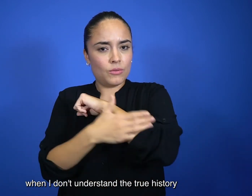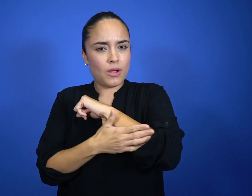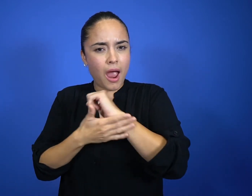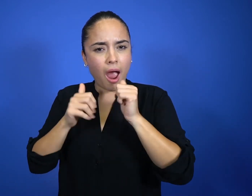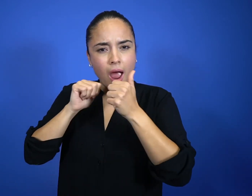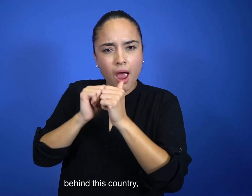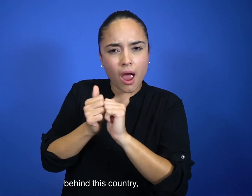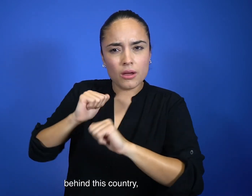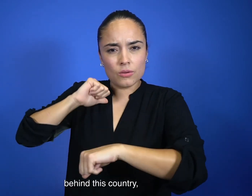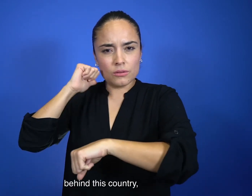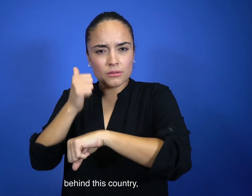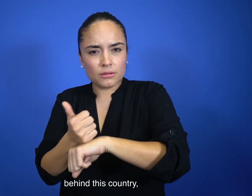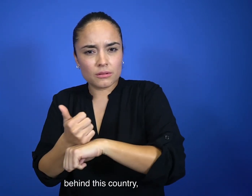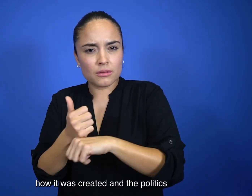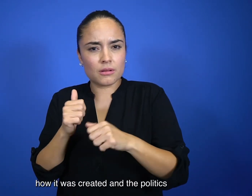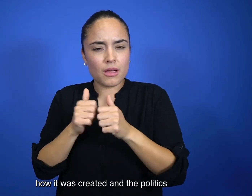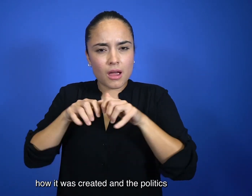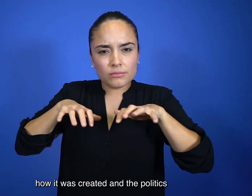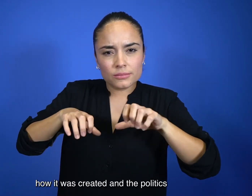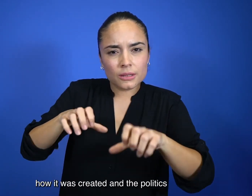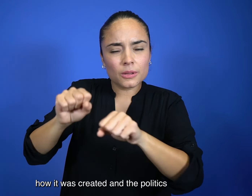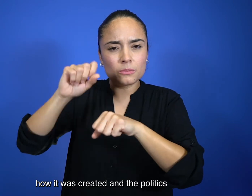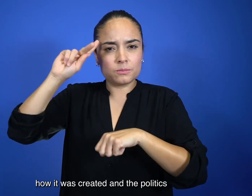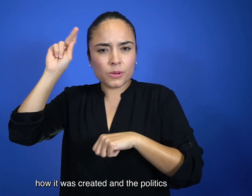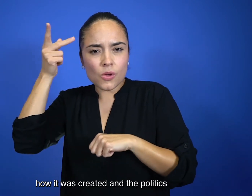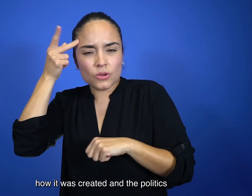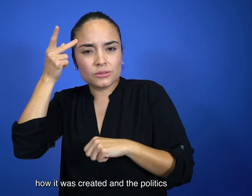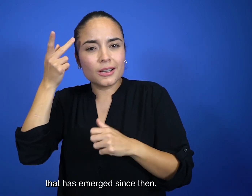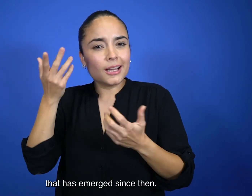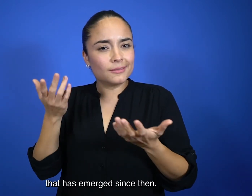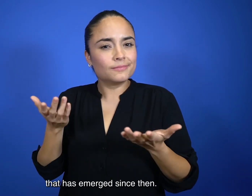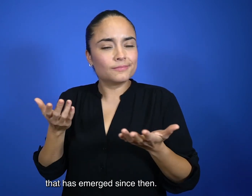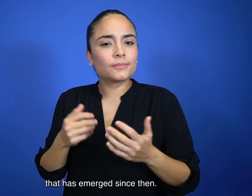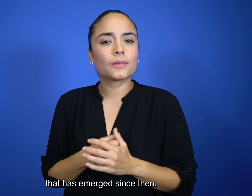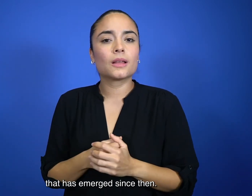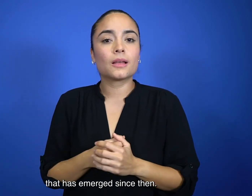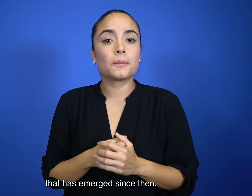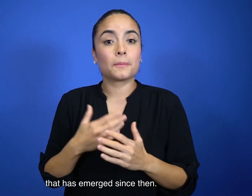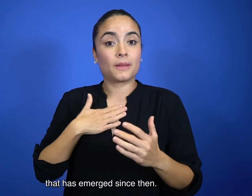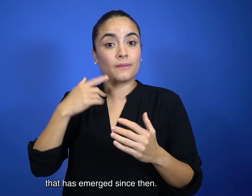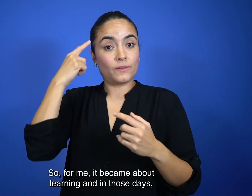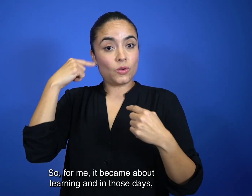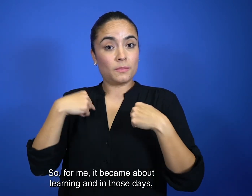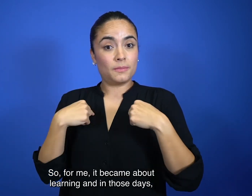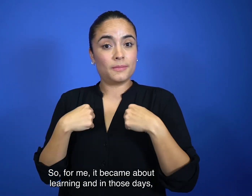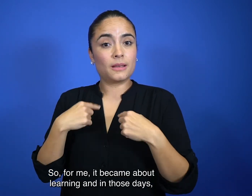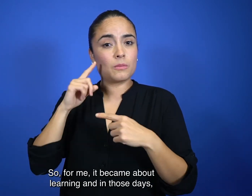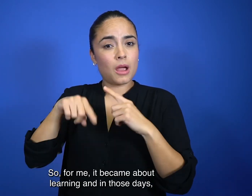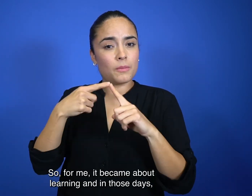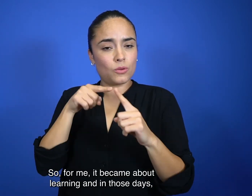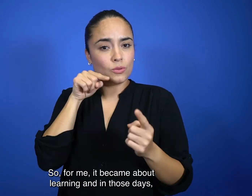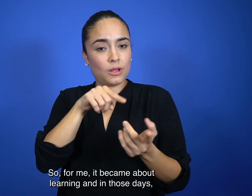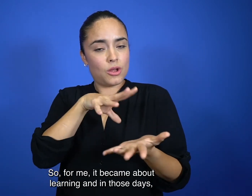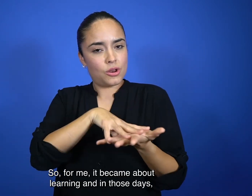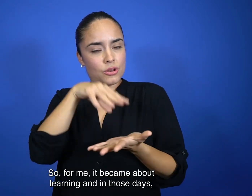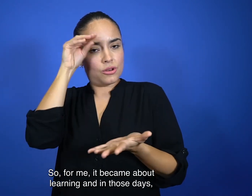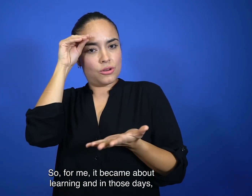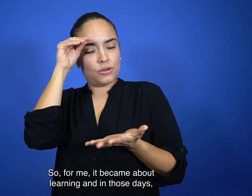true history behind this country, how it was created, and the politics that has emerged since then. So it became